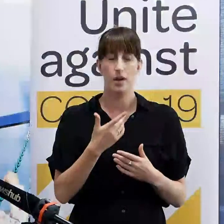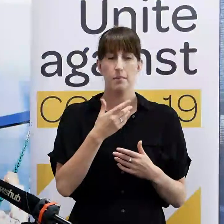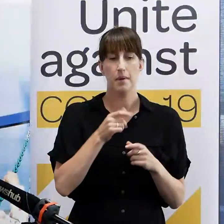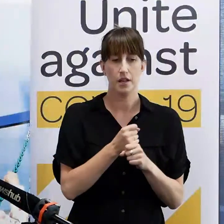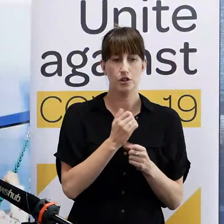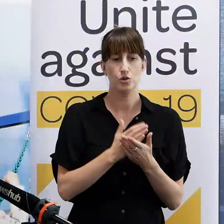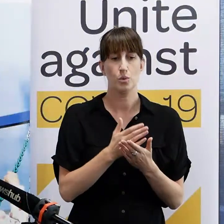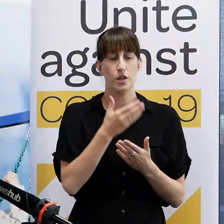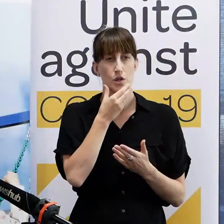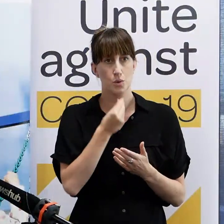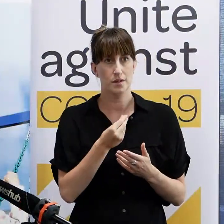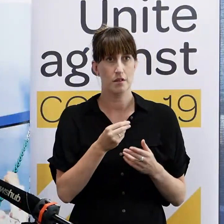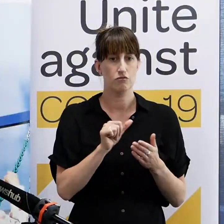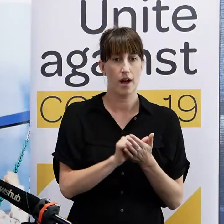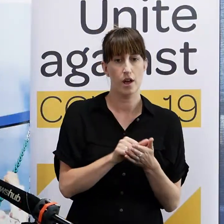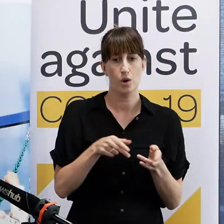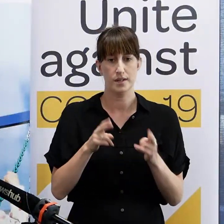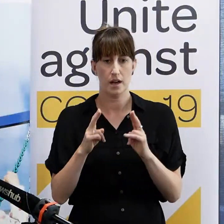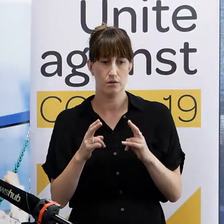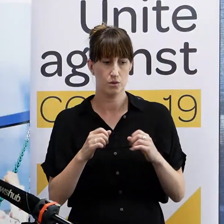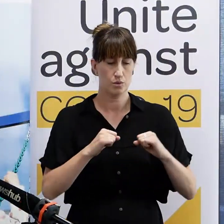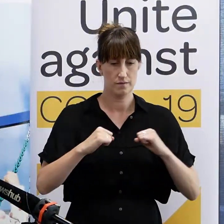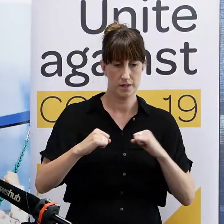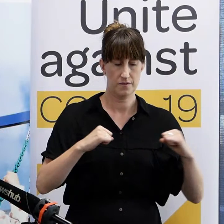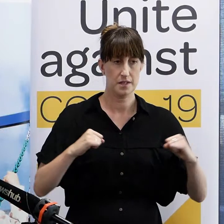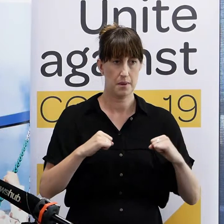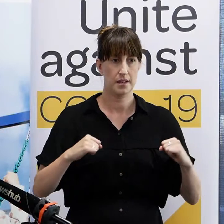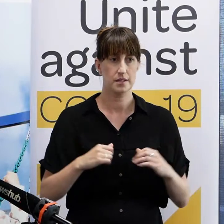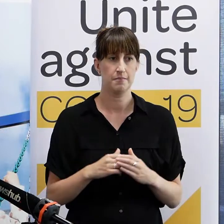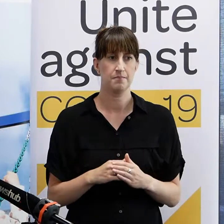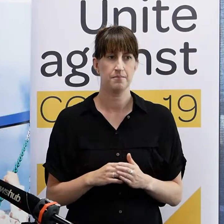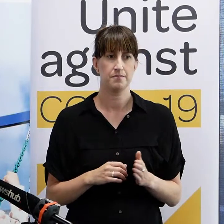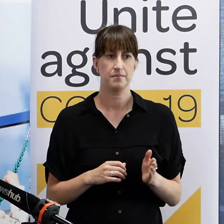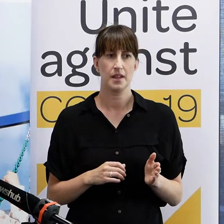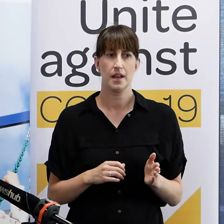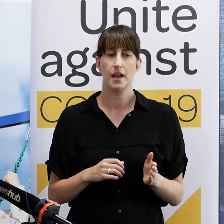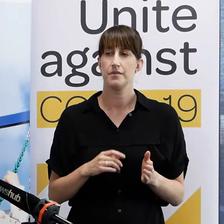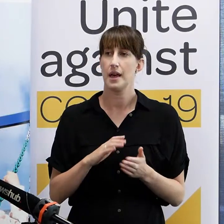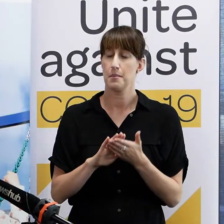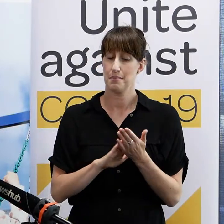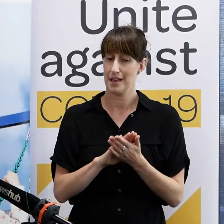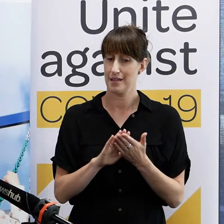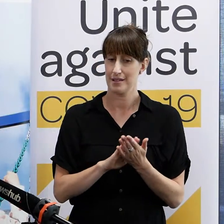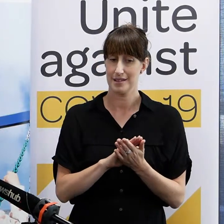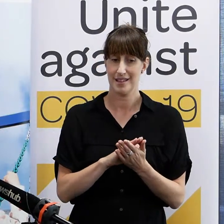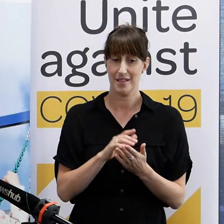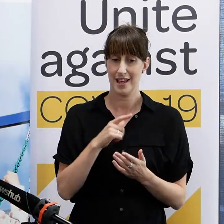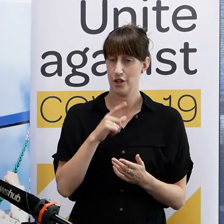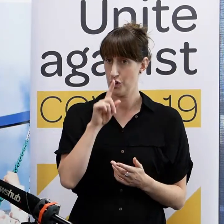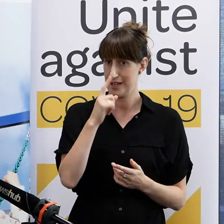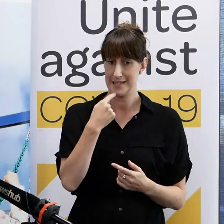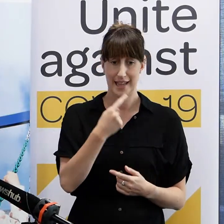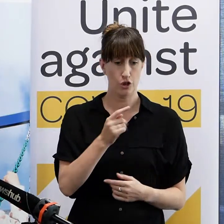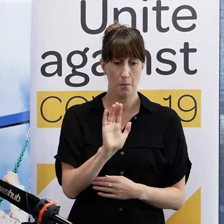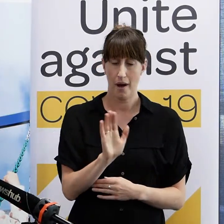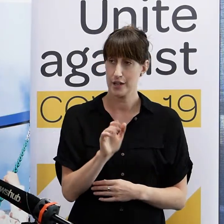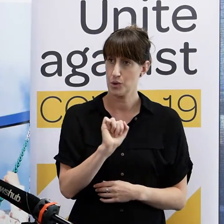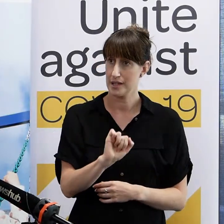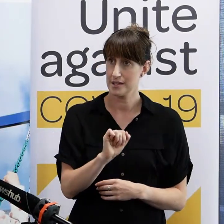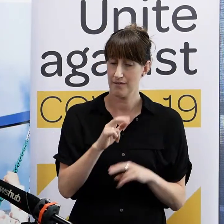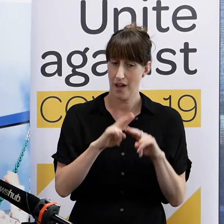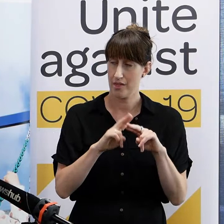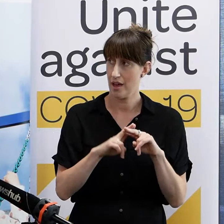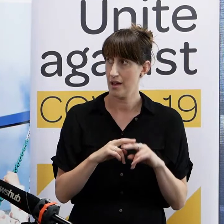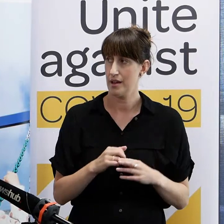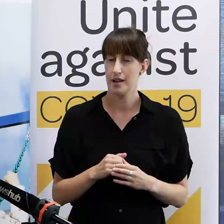isolation capacity. But it was that decision that gave him more points, which then didn't allow him to say goodbye to his father. So like I say, we have the point system allows